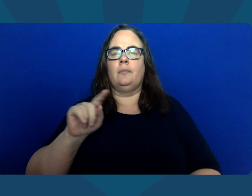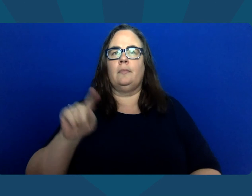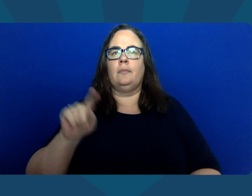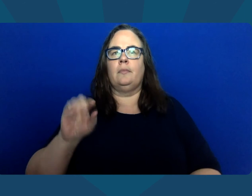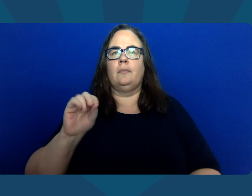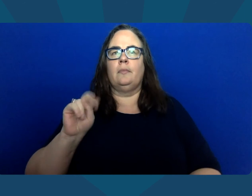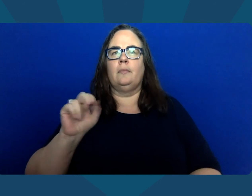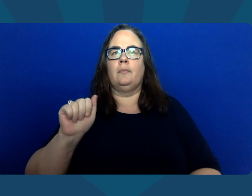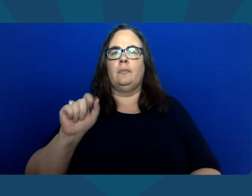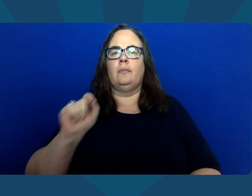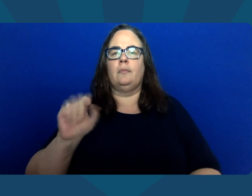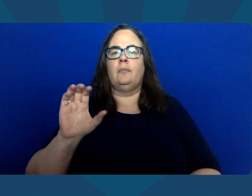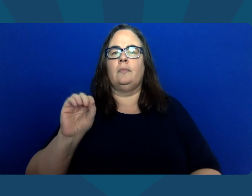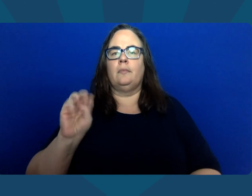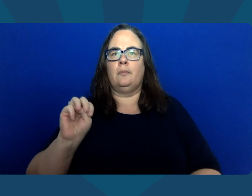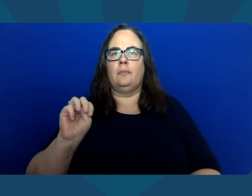www.amishforarizona.com.